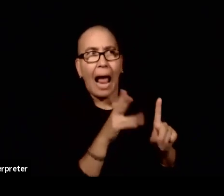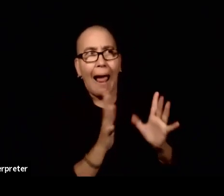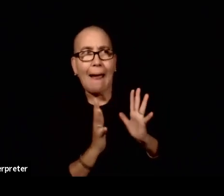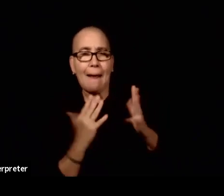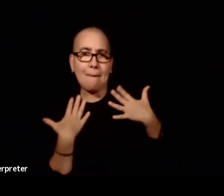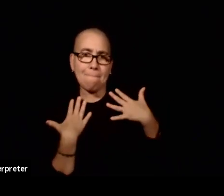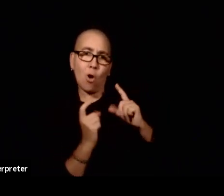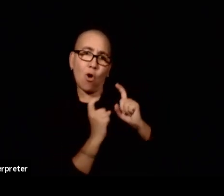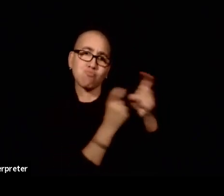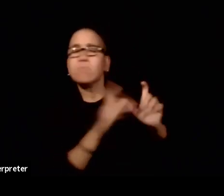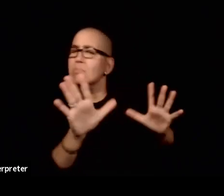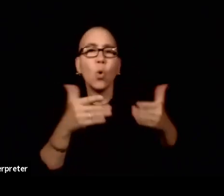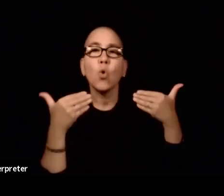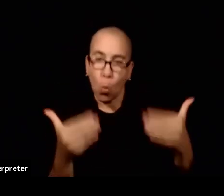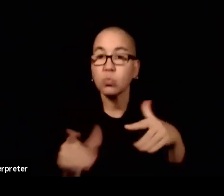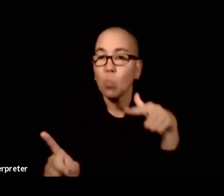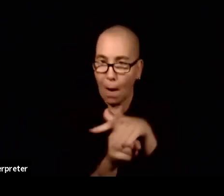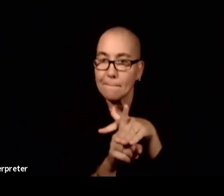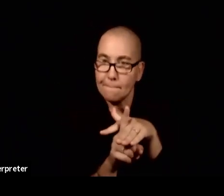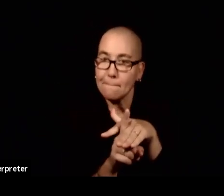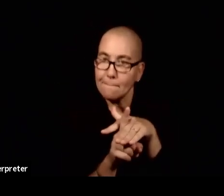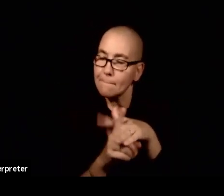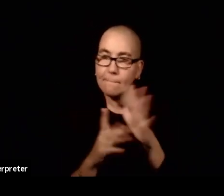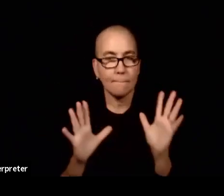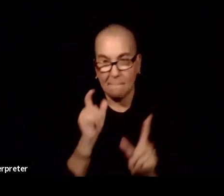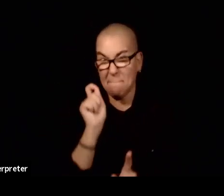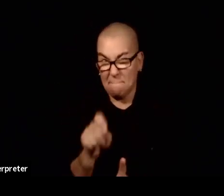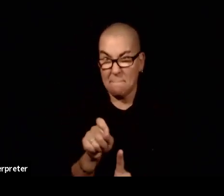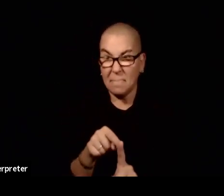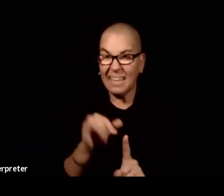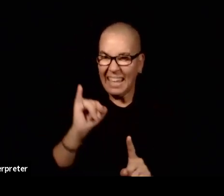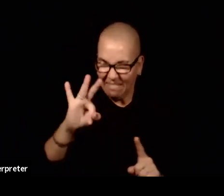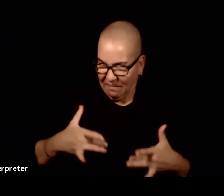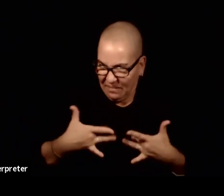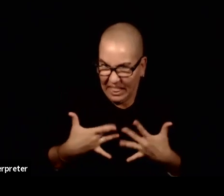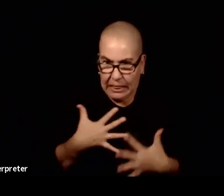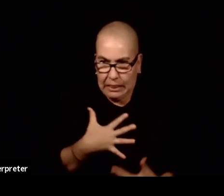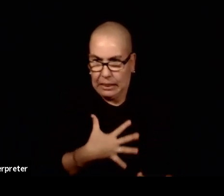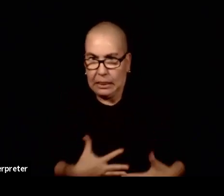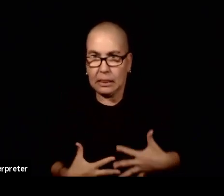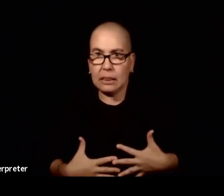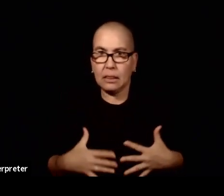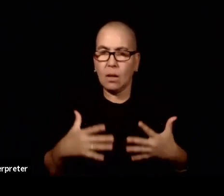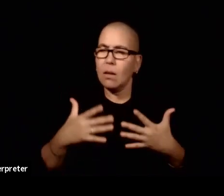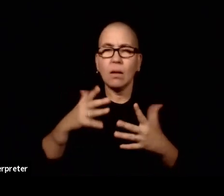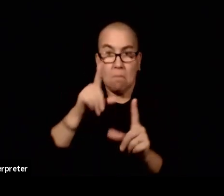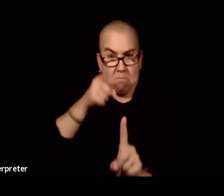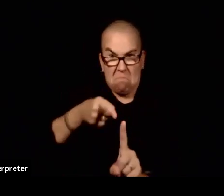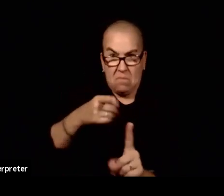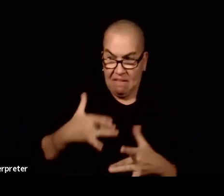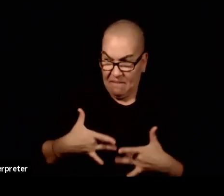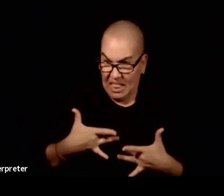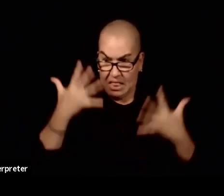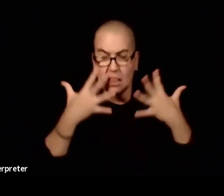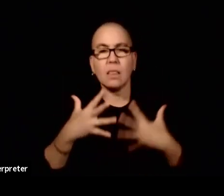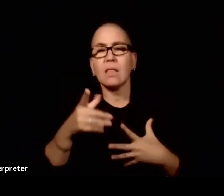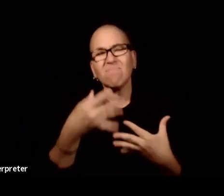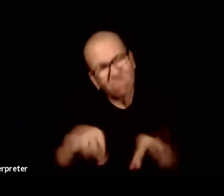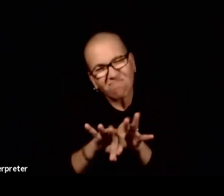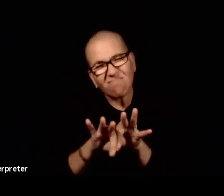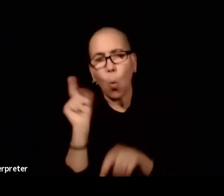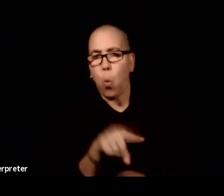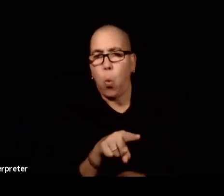top priority for our providers to help test as soon as possible. There are also recommendations for times when people who do not